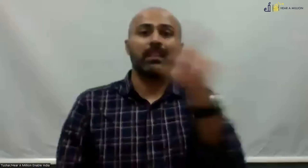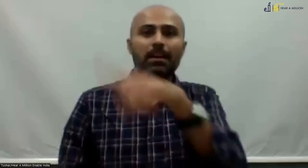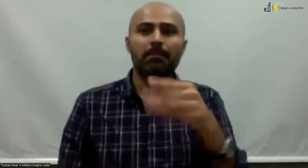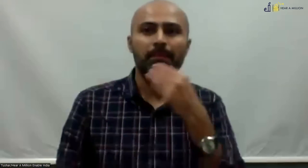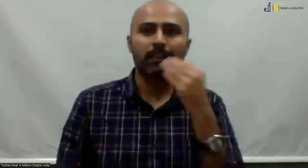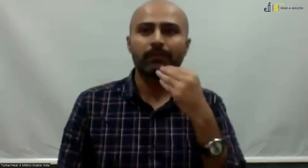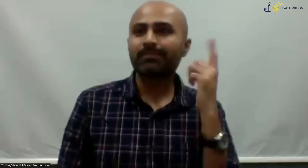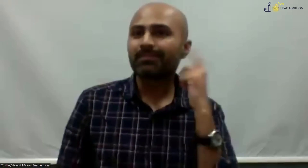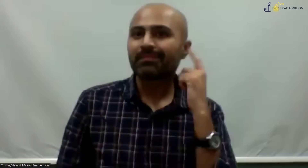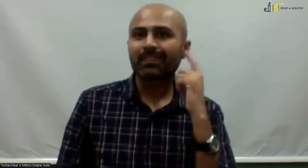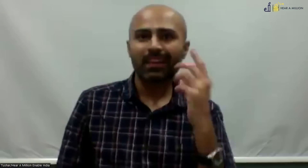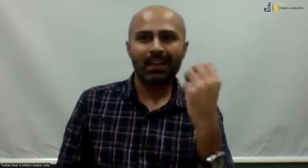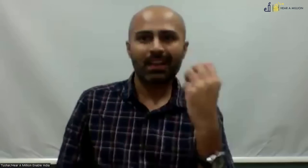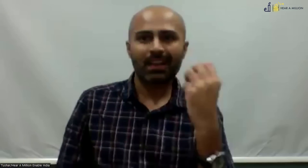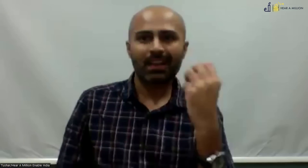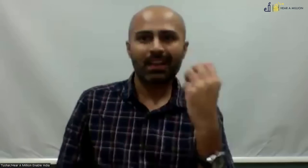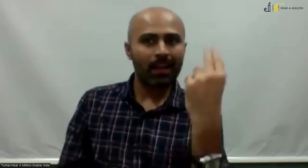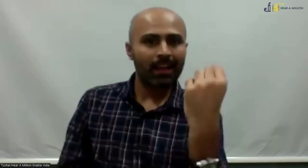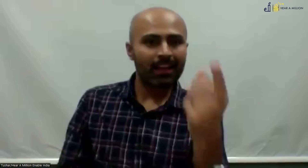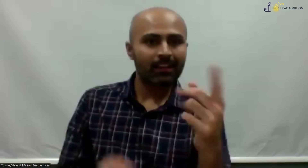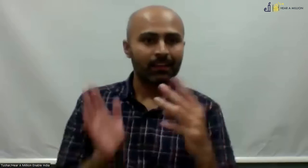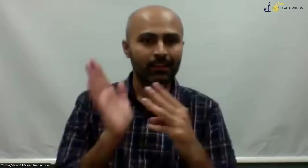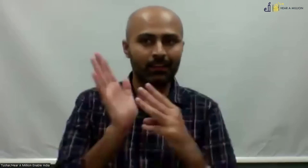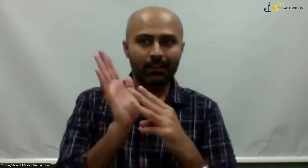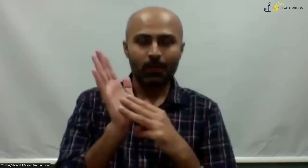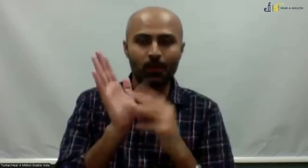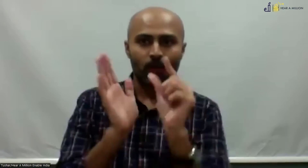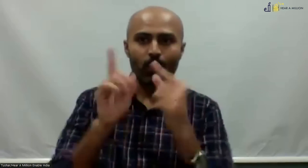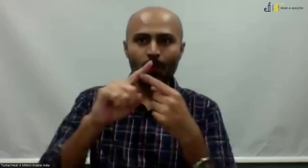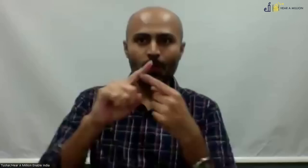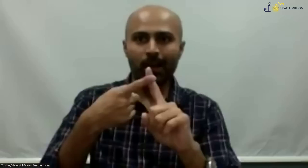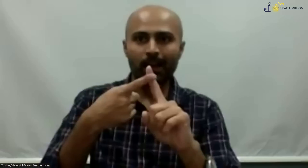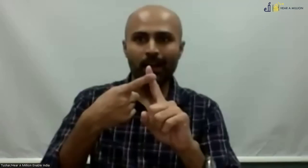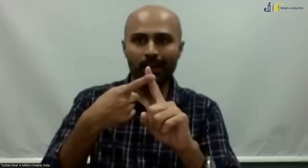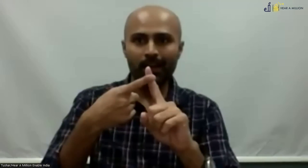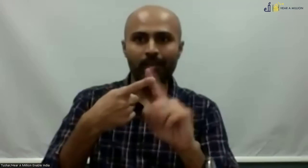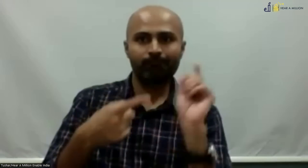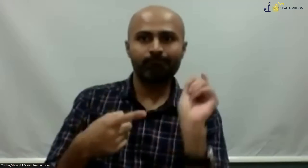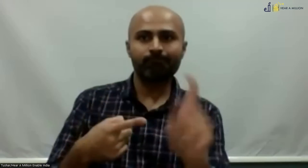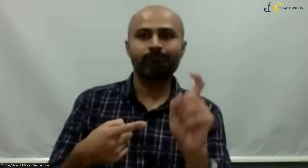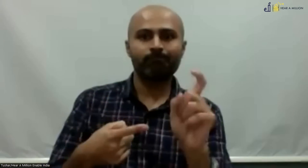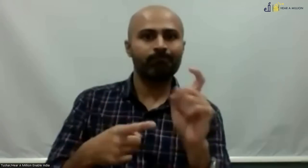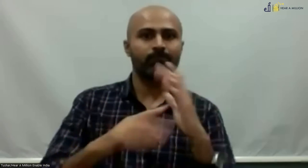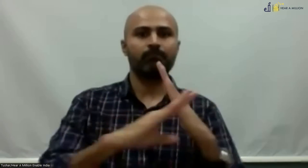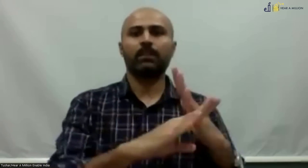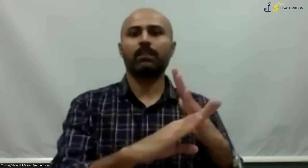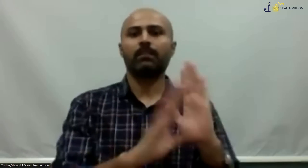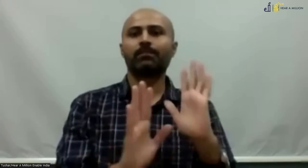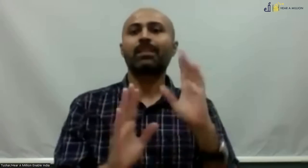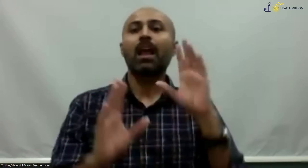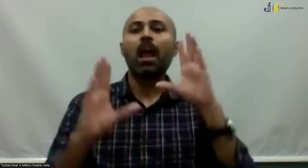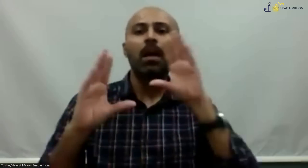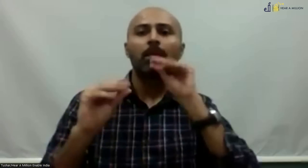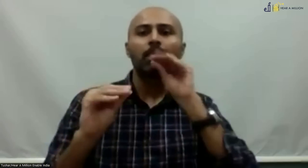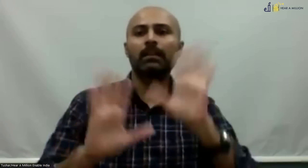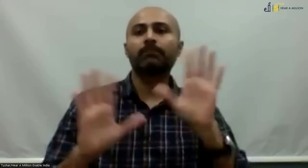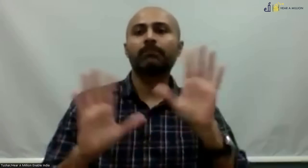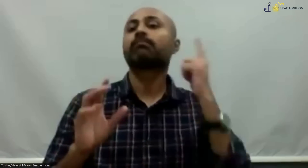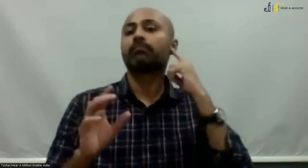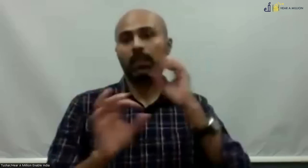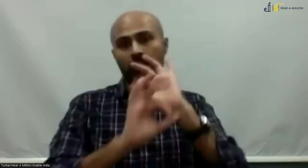Manisha, who would be translating sign to speech. There was a